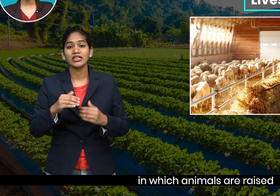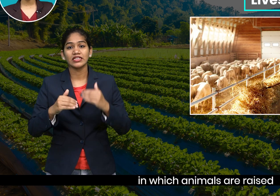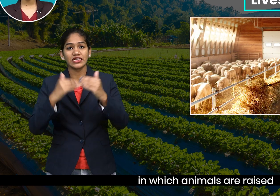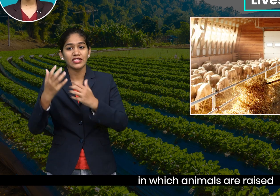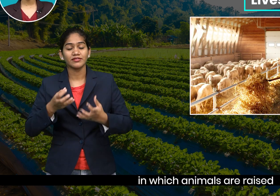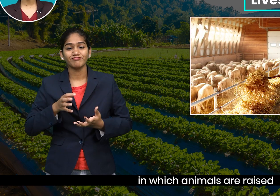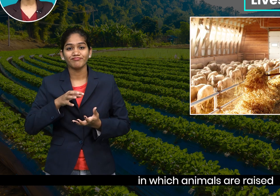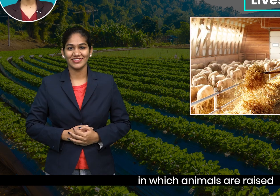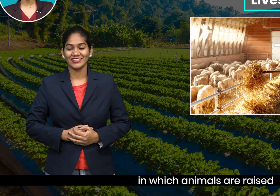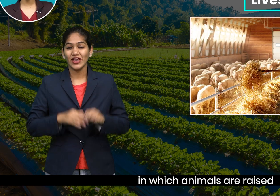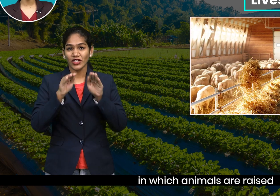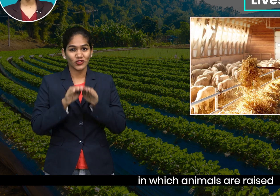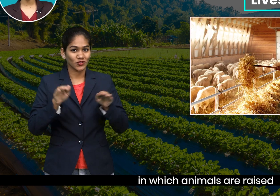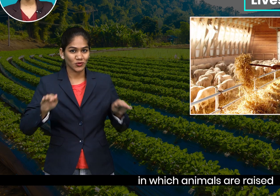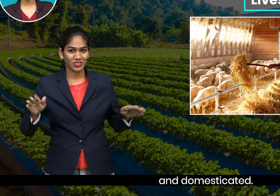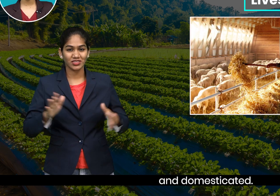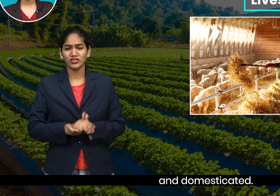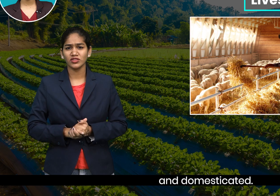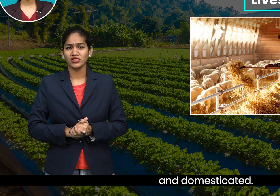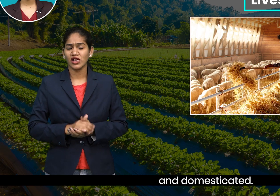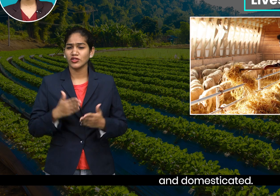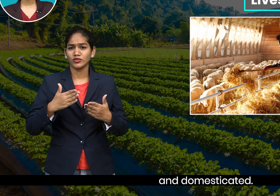and domesticated.